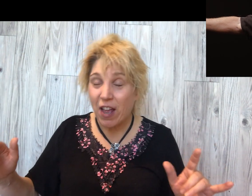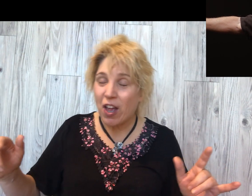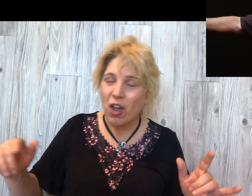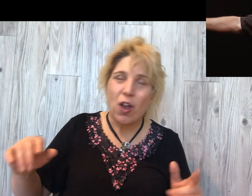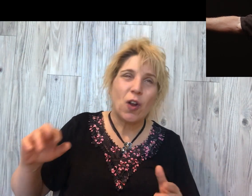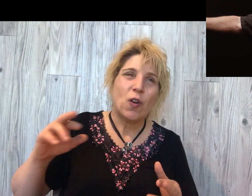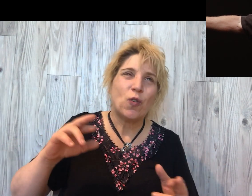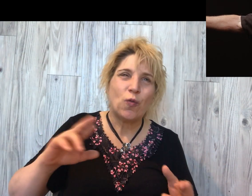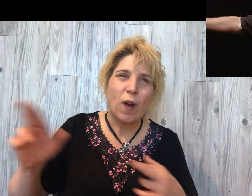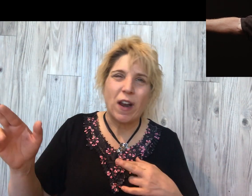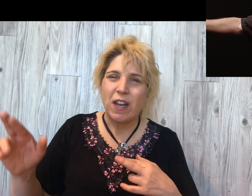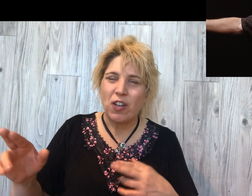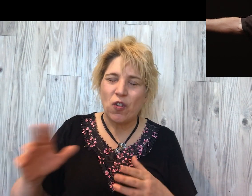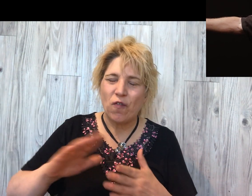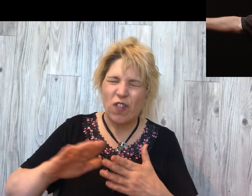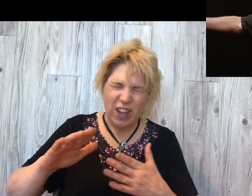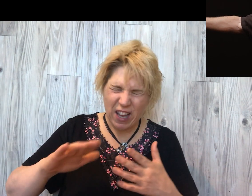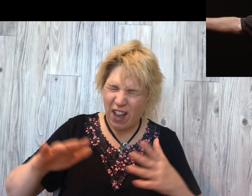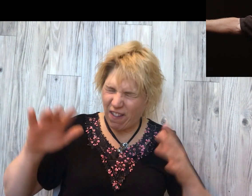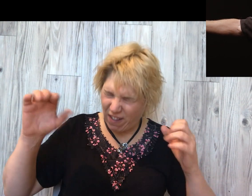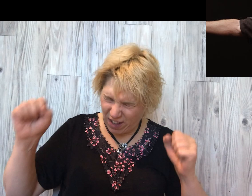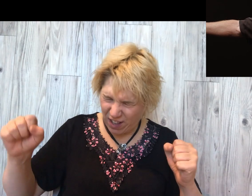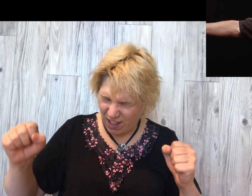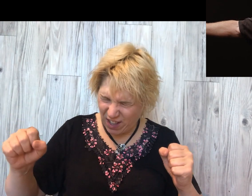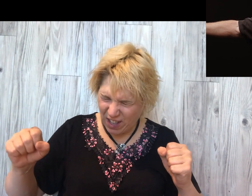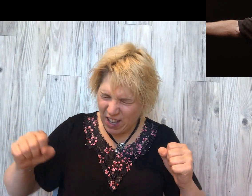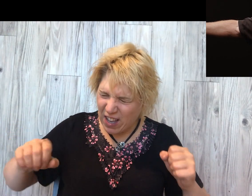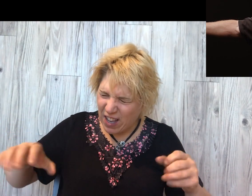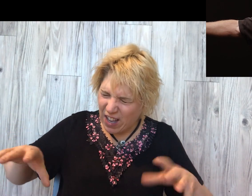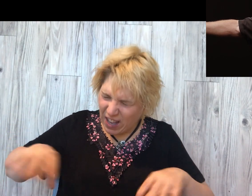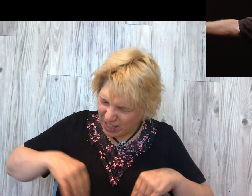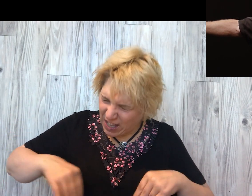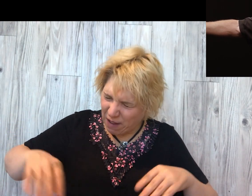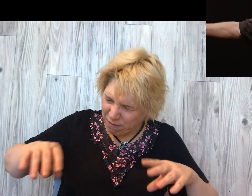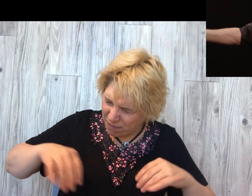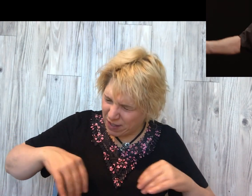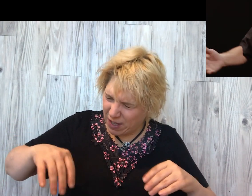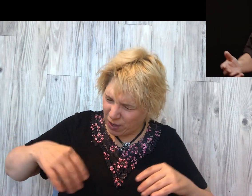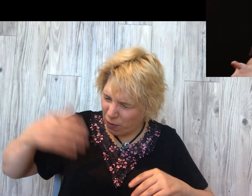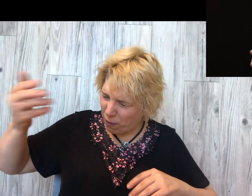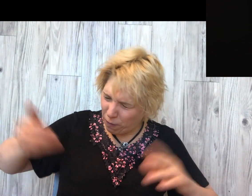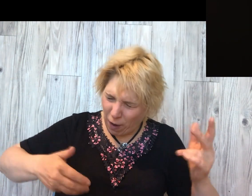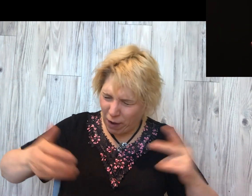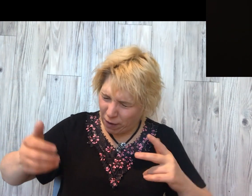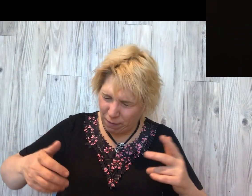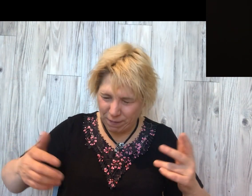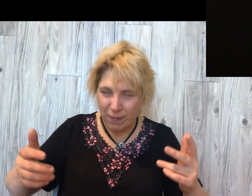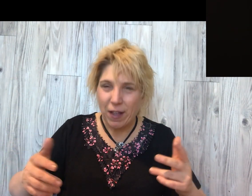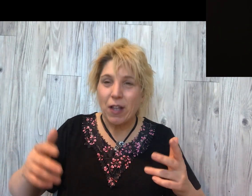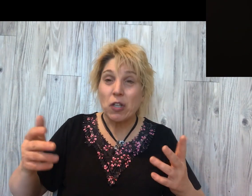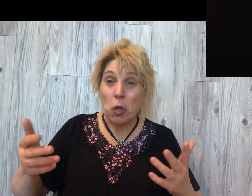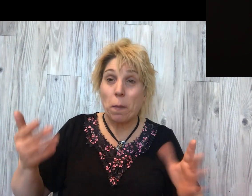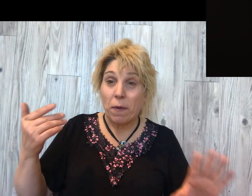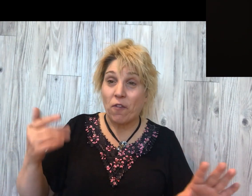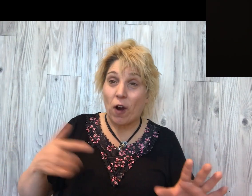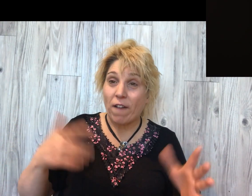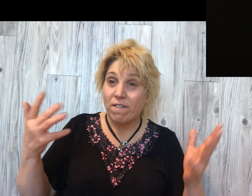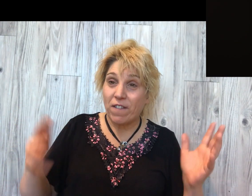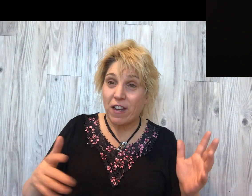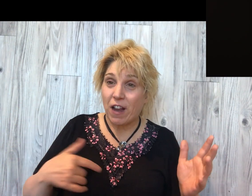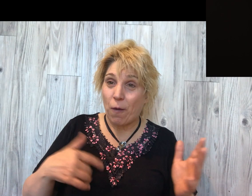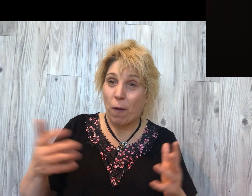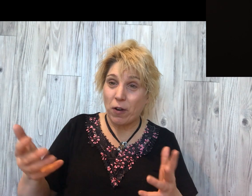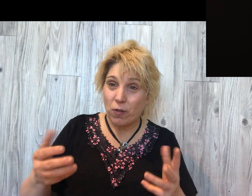ready to forgive, ready to welcome, ready to accept. So today, before I let you go, I want to invite